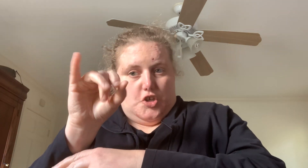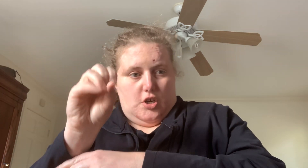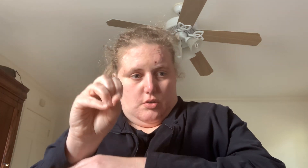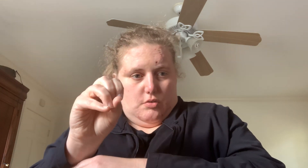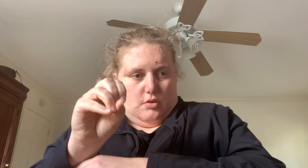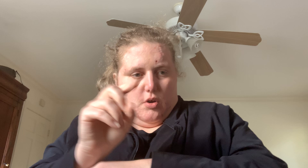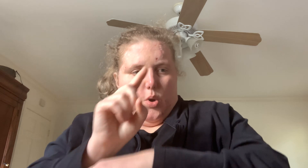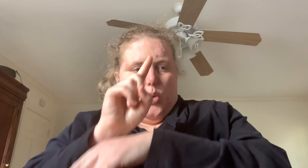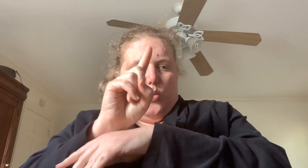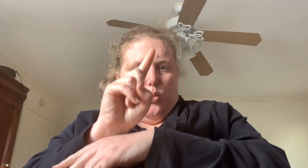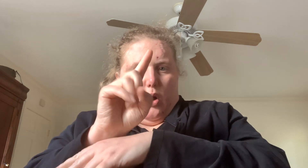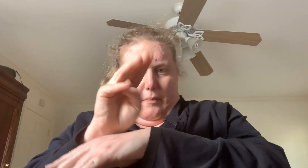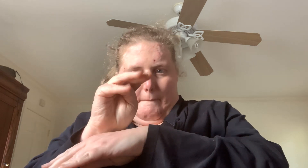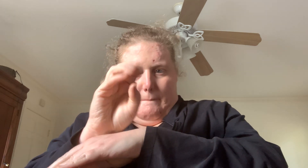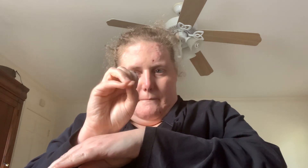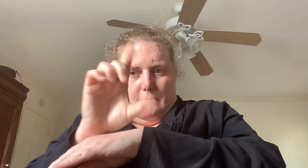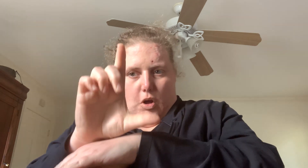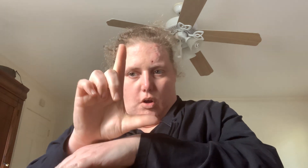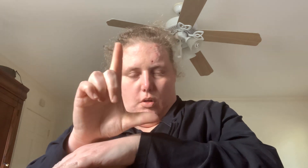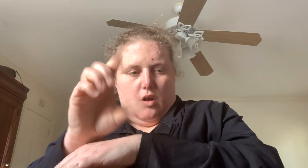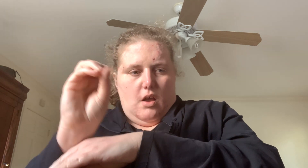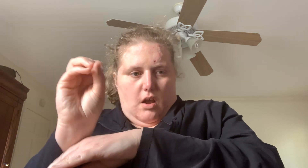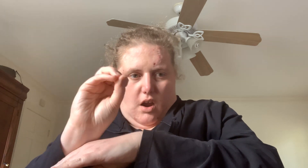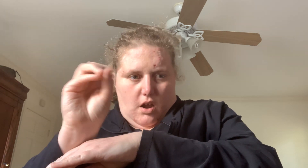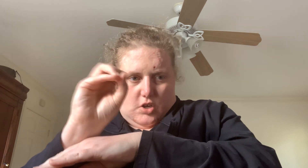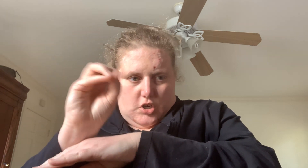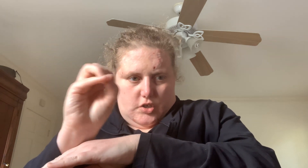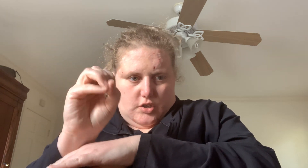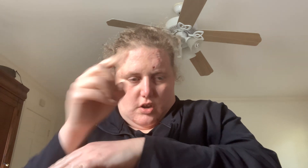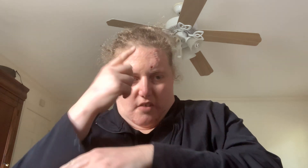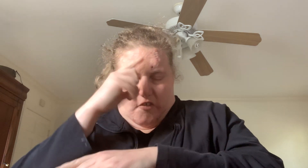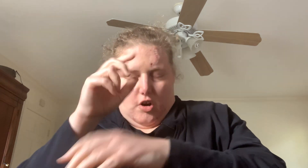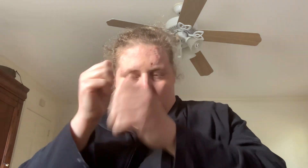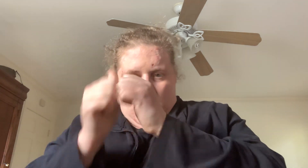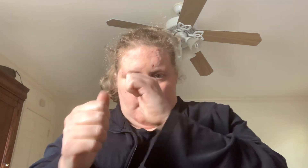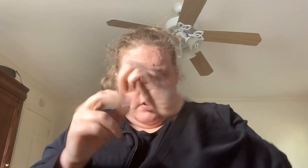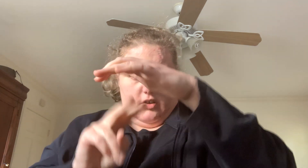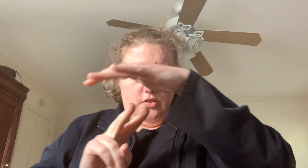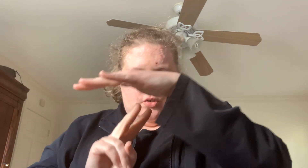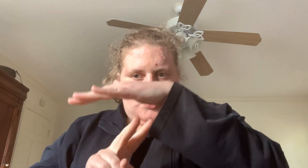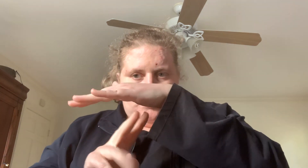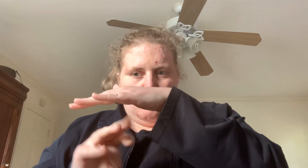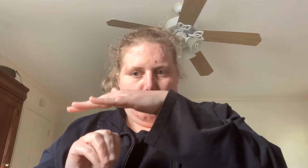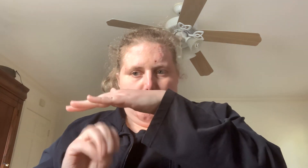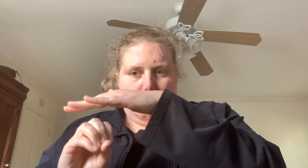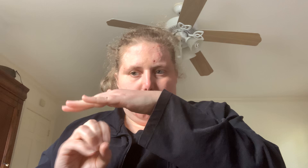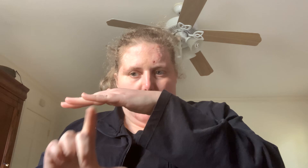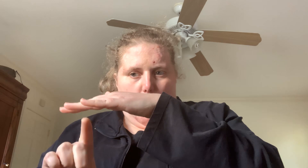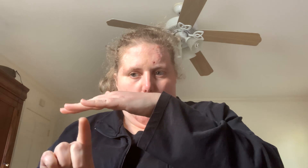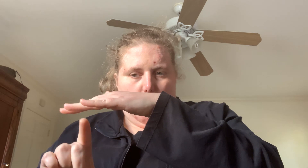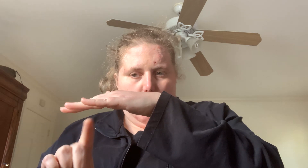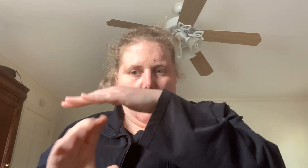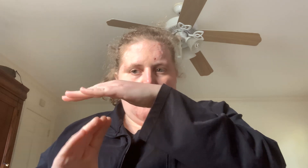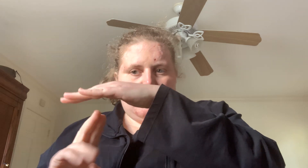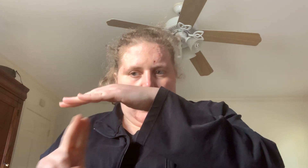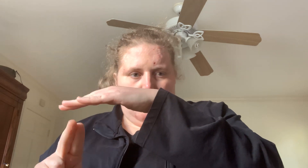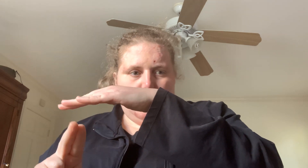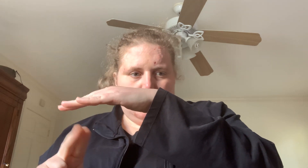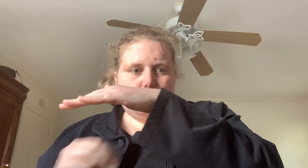oxygen is always used for every 2 moles of copper. And once